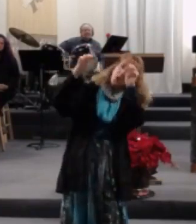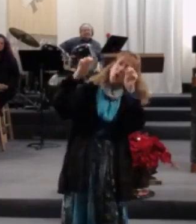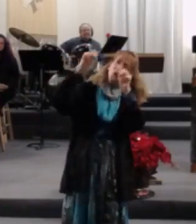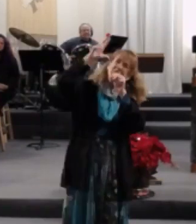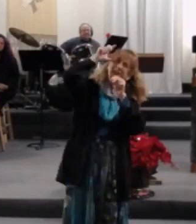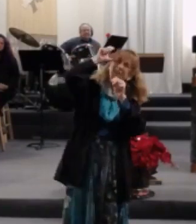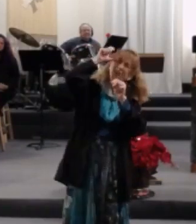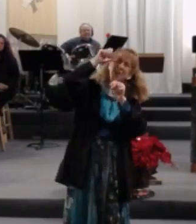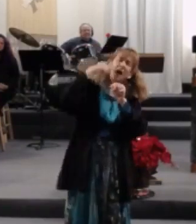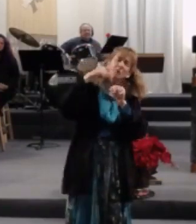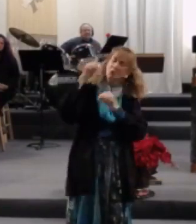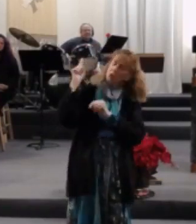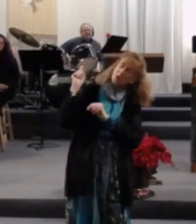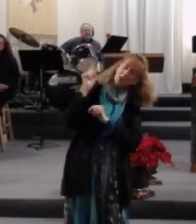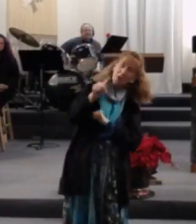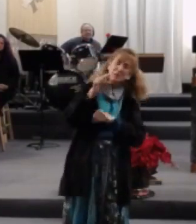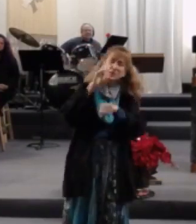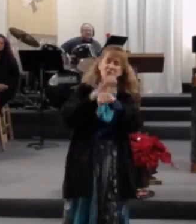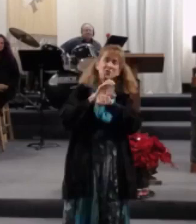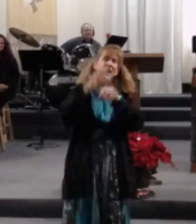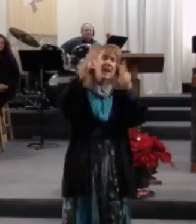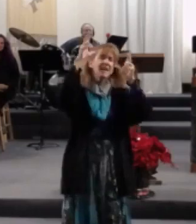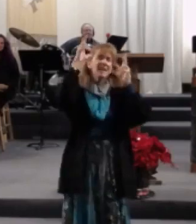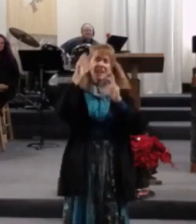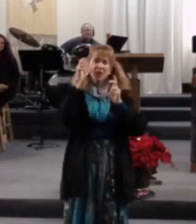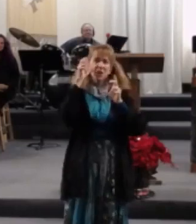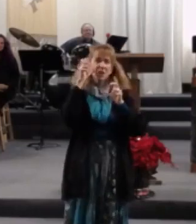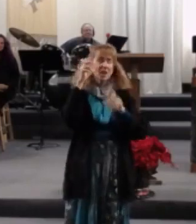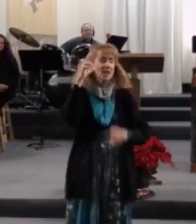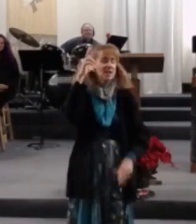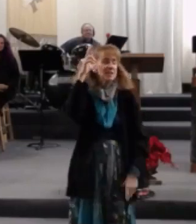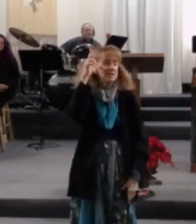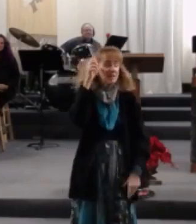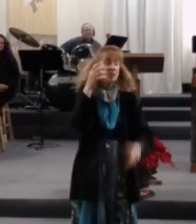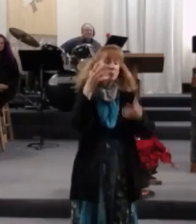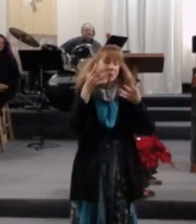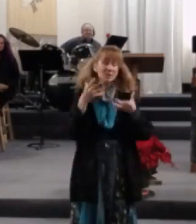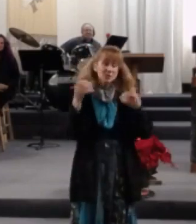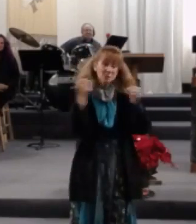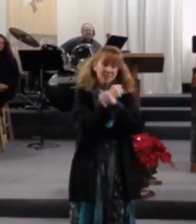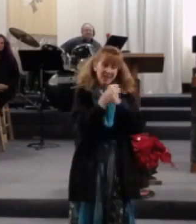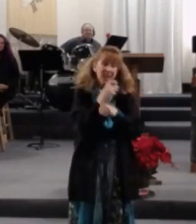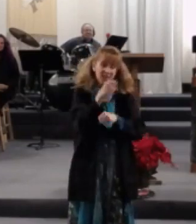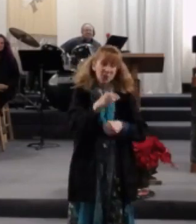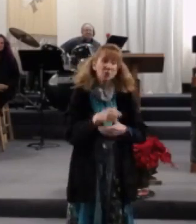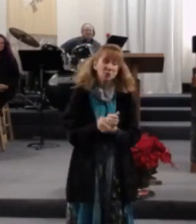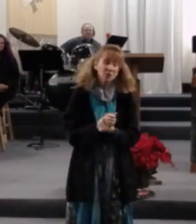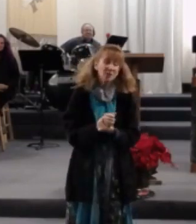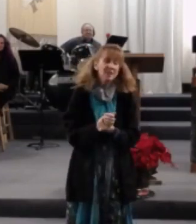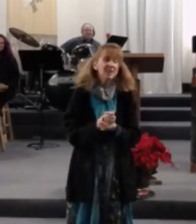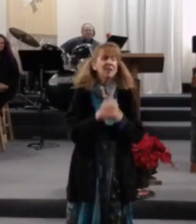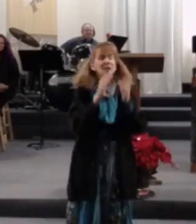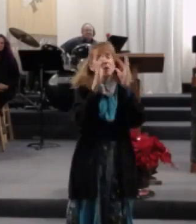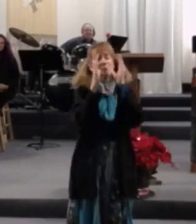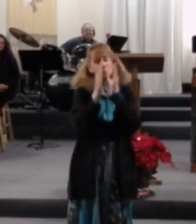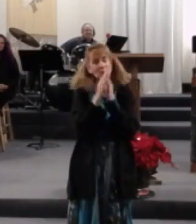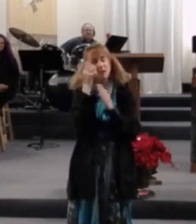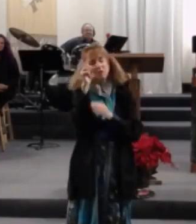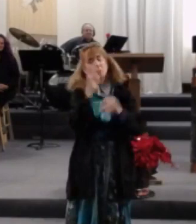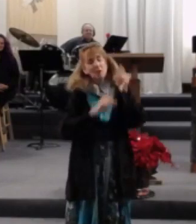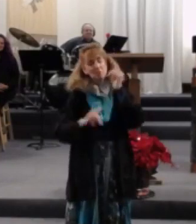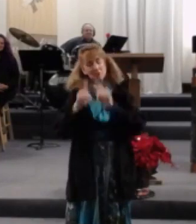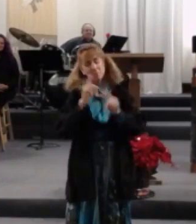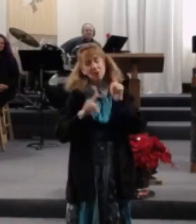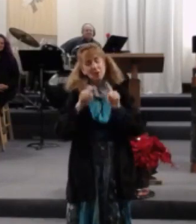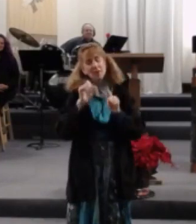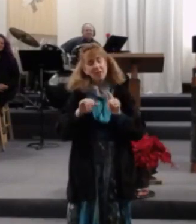going to hear God's word. And devil like to attack you. So I just pray for all these people who the devil